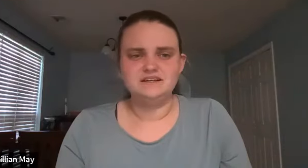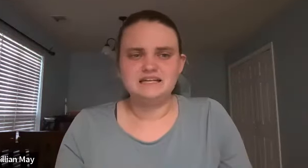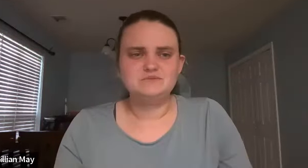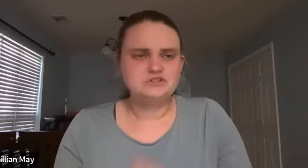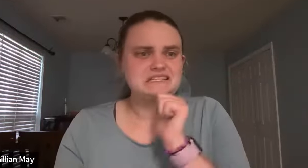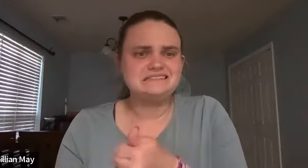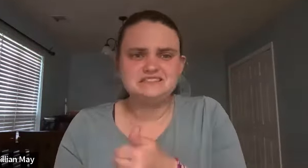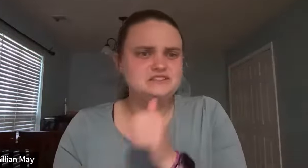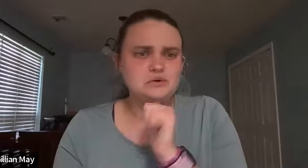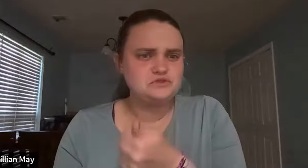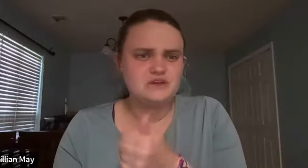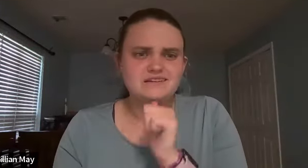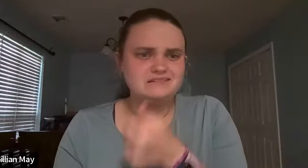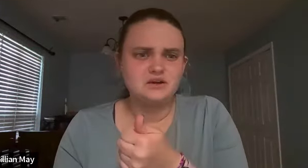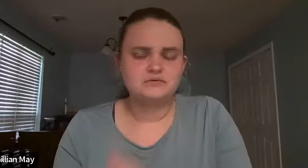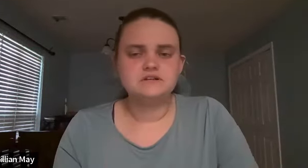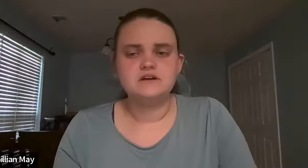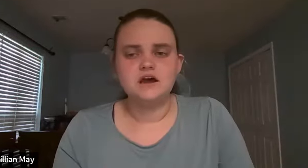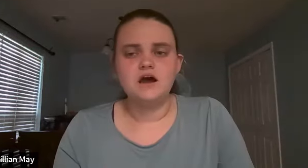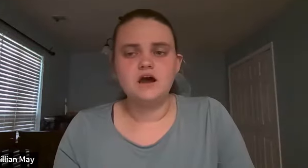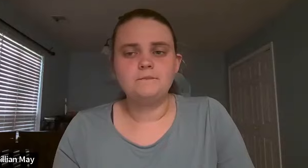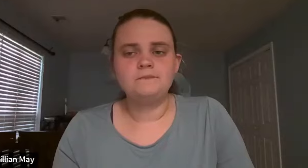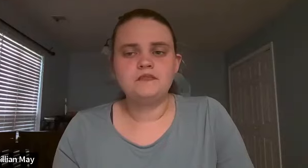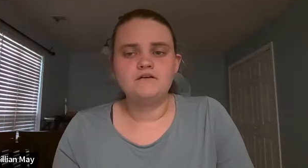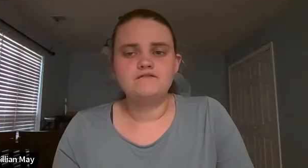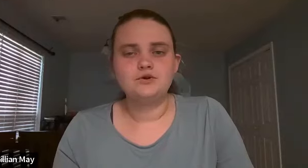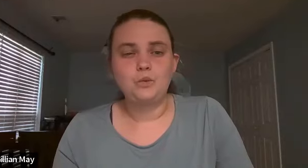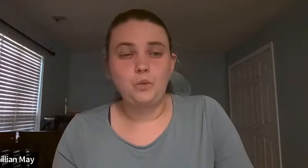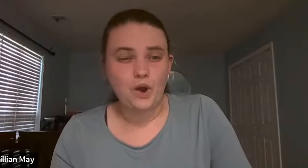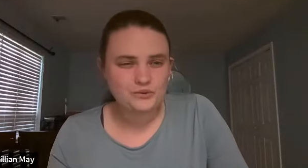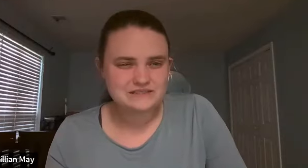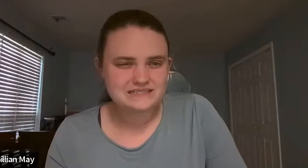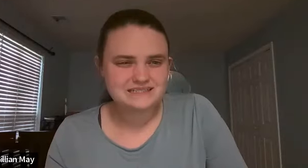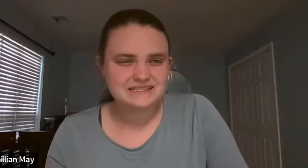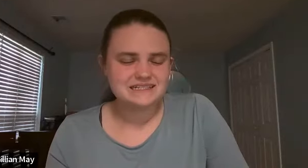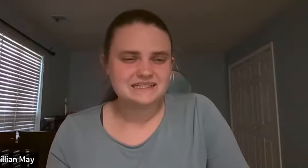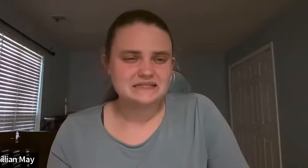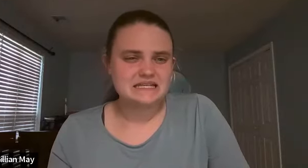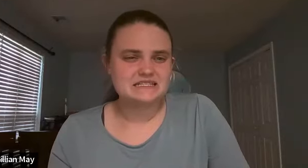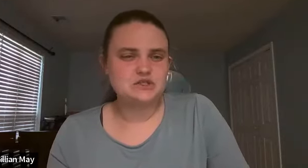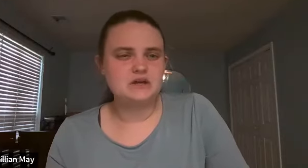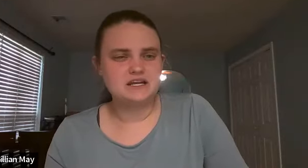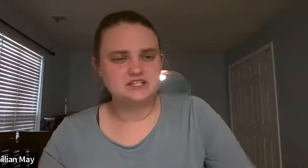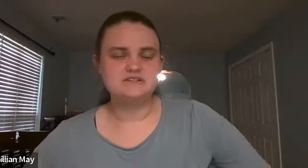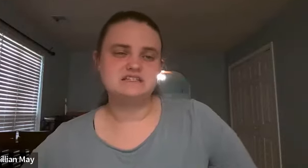it's more just like, don't do that. Like, don't. For won't, you can actually use the sign